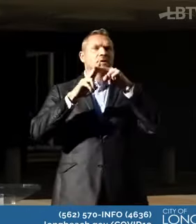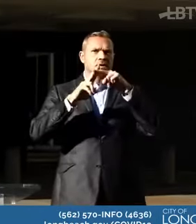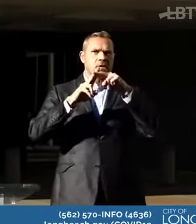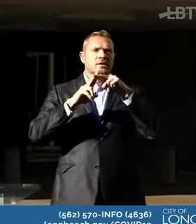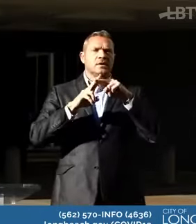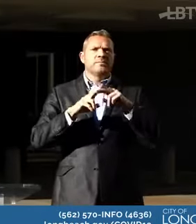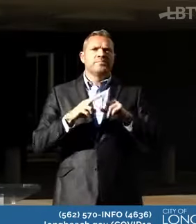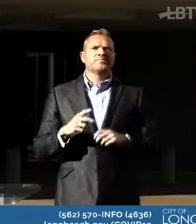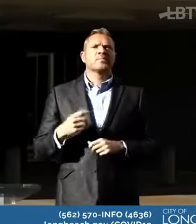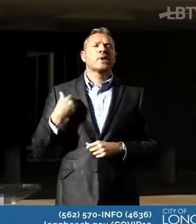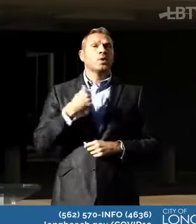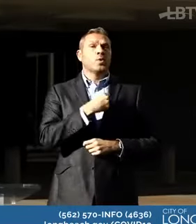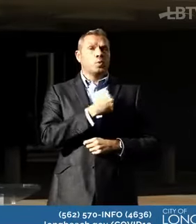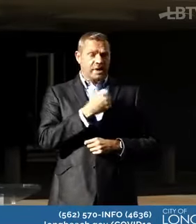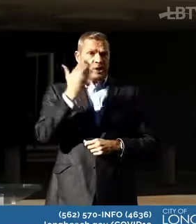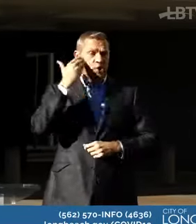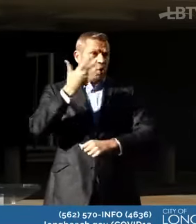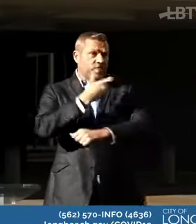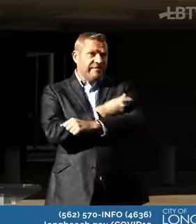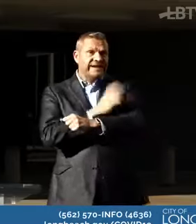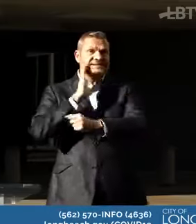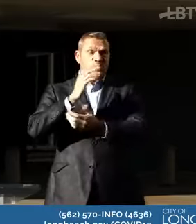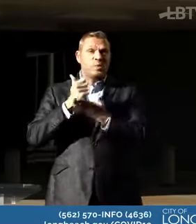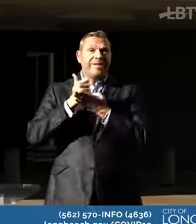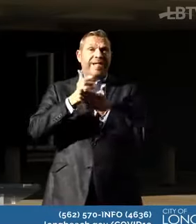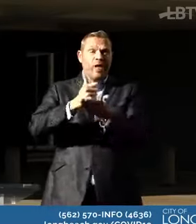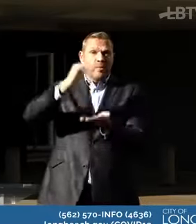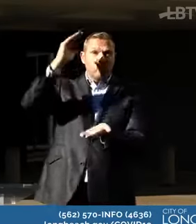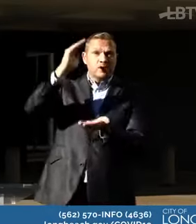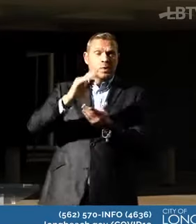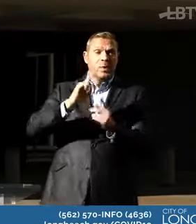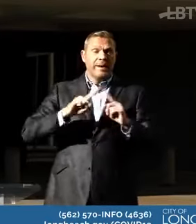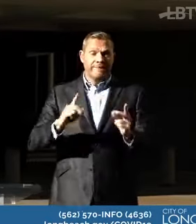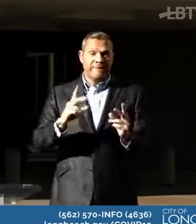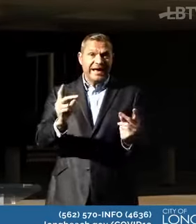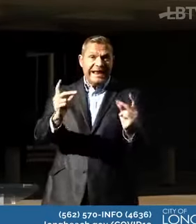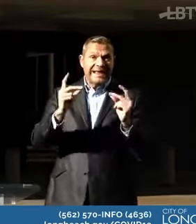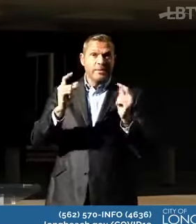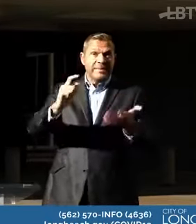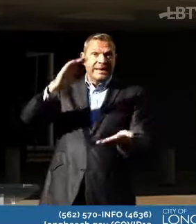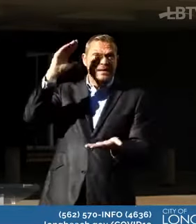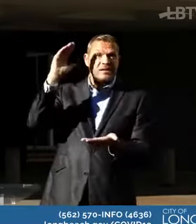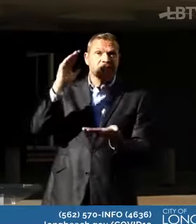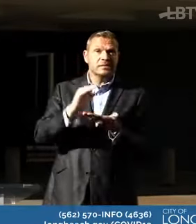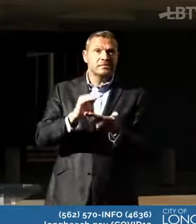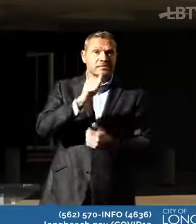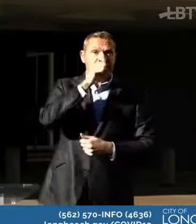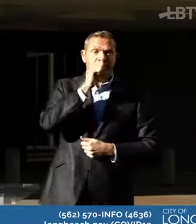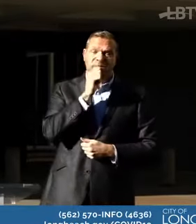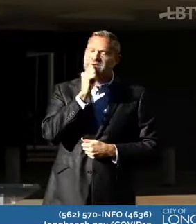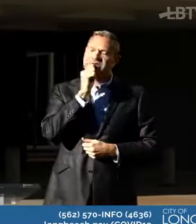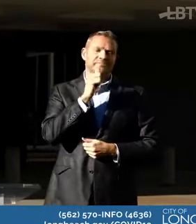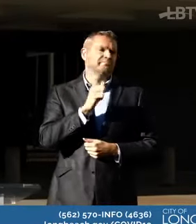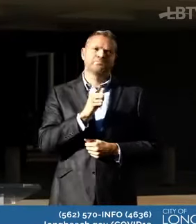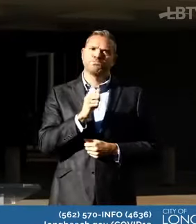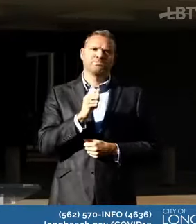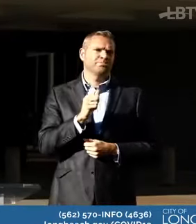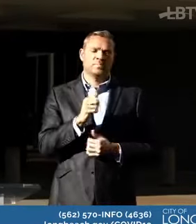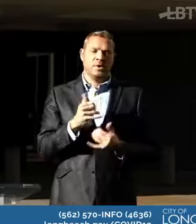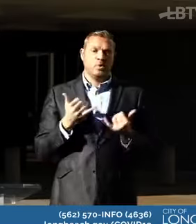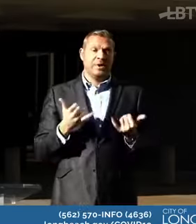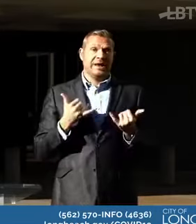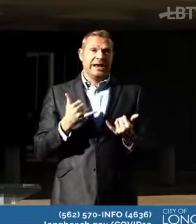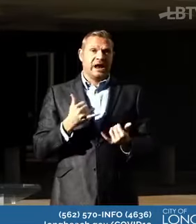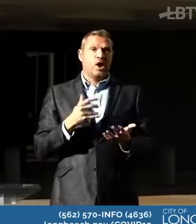defeat COVID-19, it does not signal an immediate end to our community's suffering. As physicians, nurses,